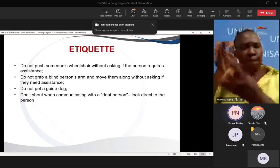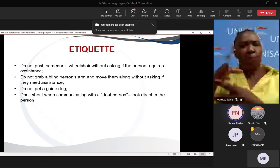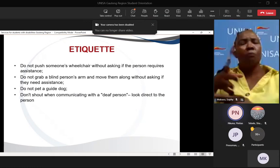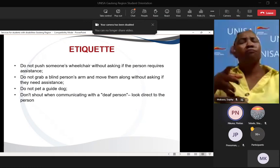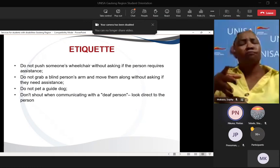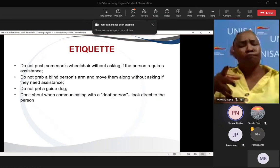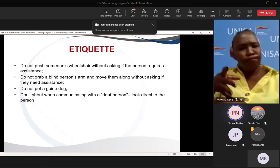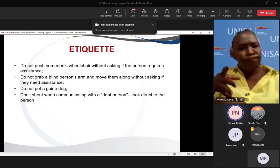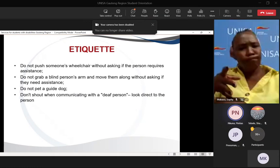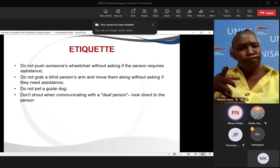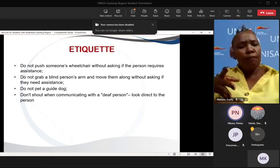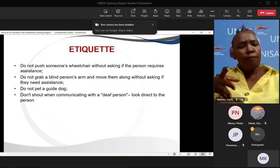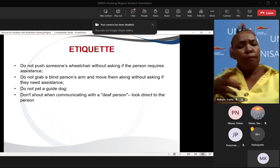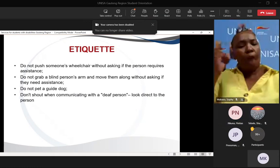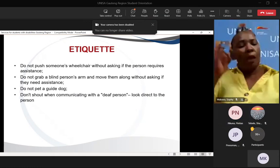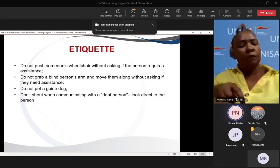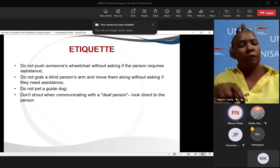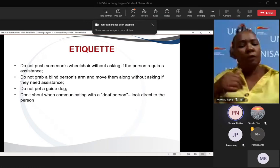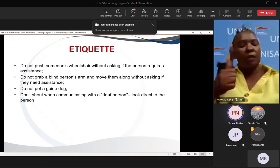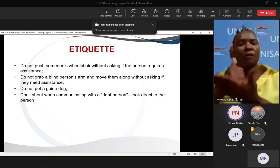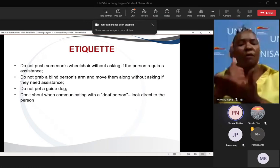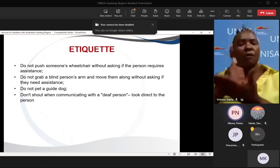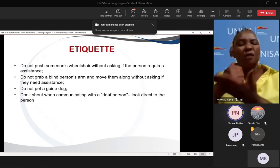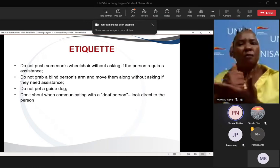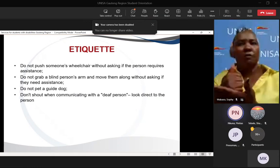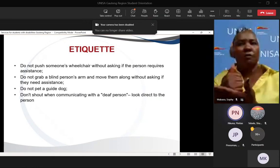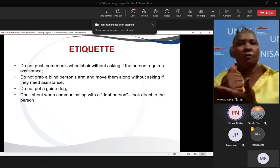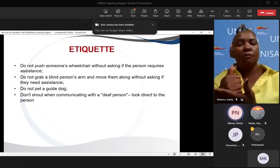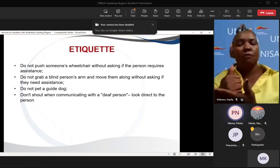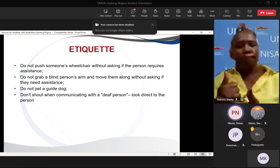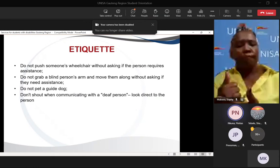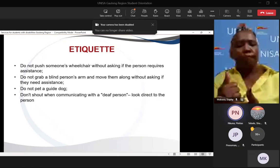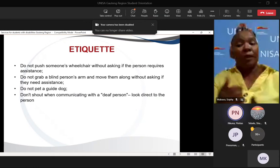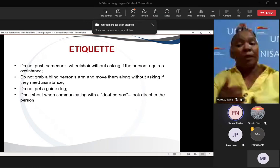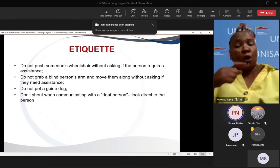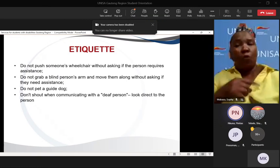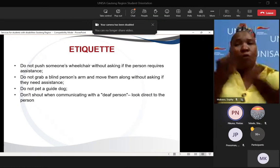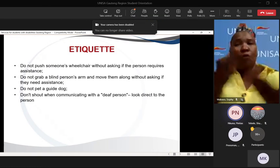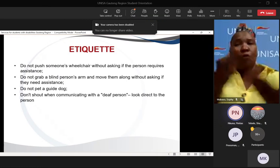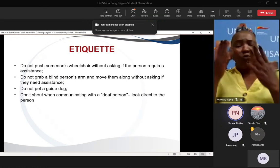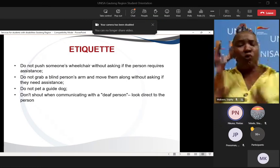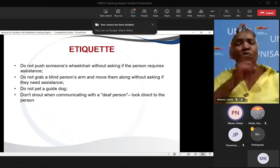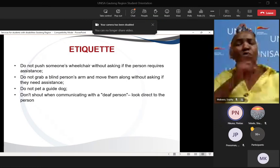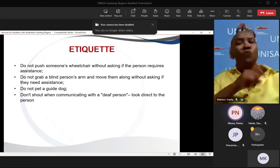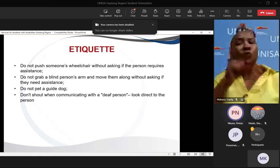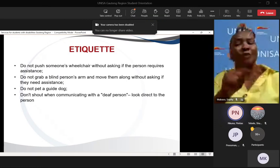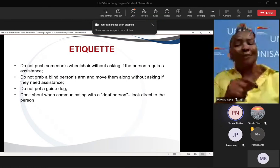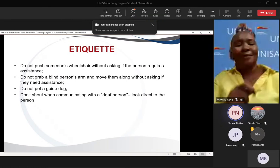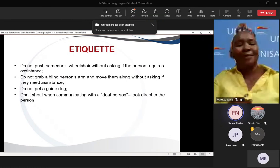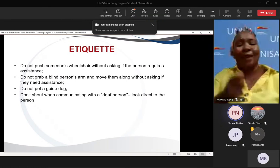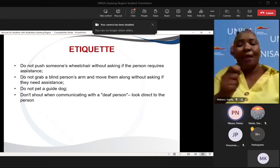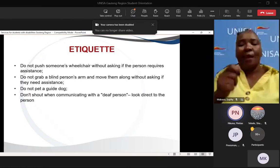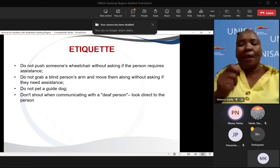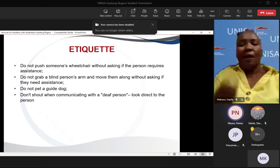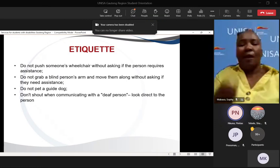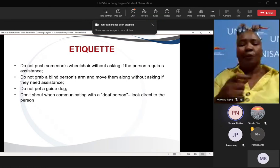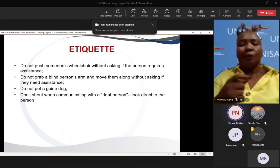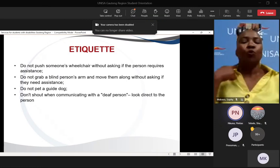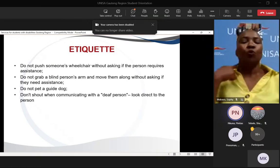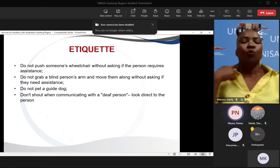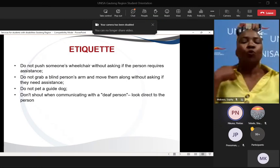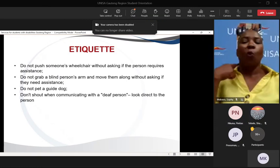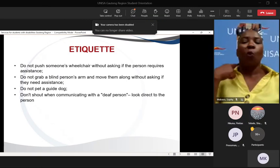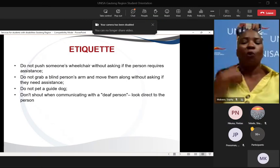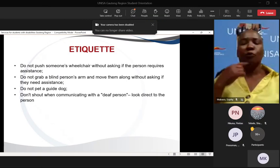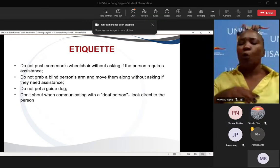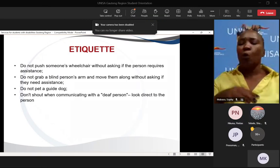will tell you then you can assist them and for through our students who are using guide dogs please don't pet this guide